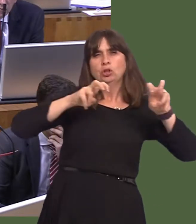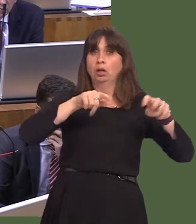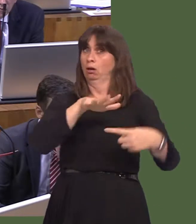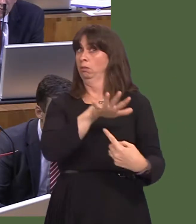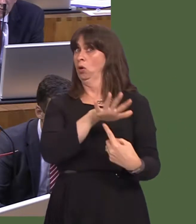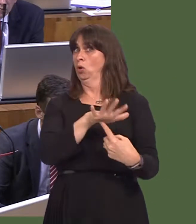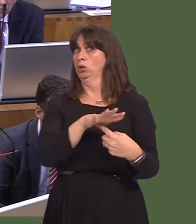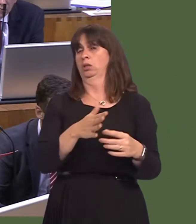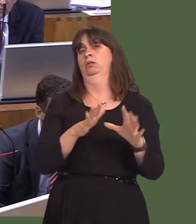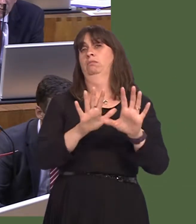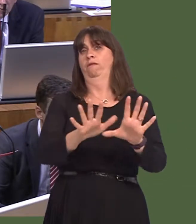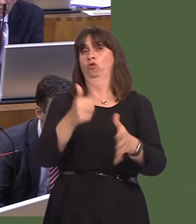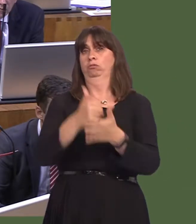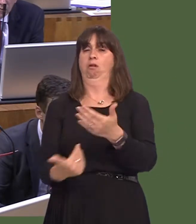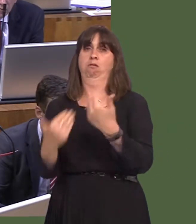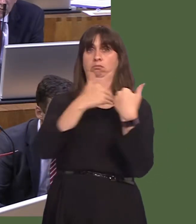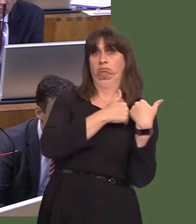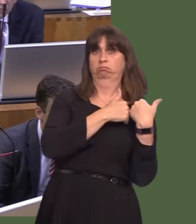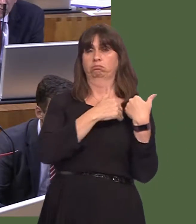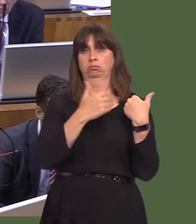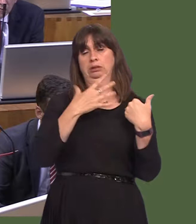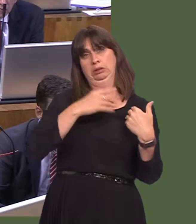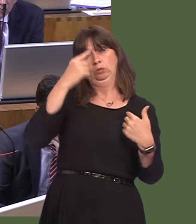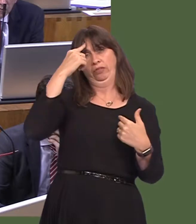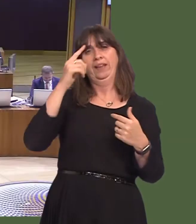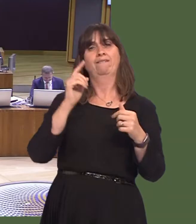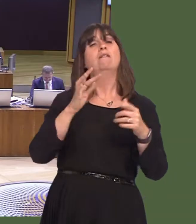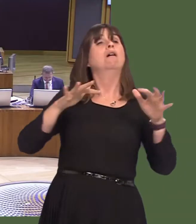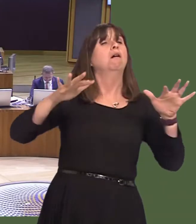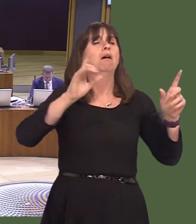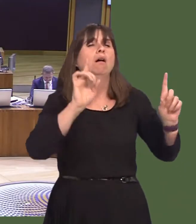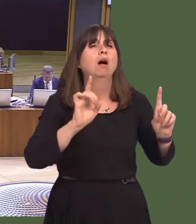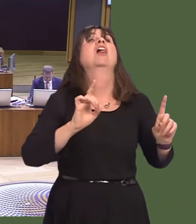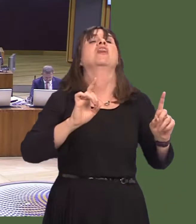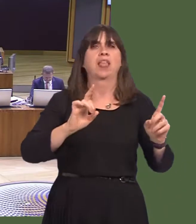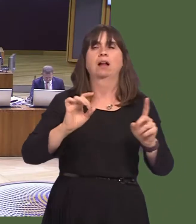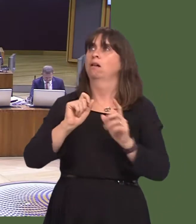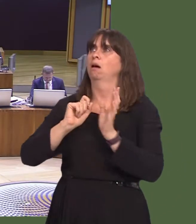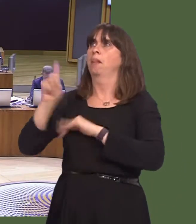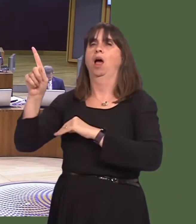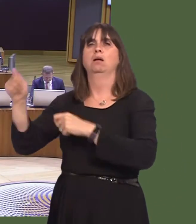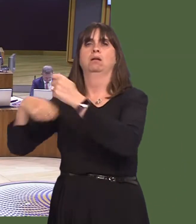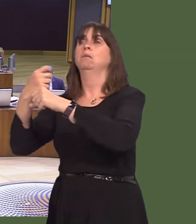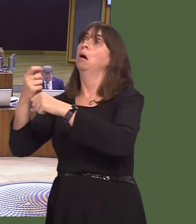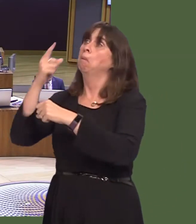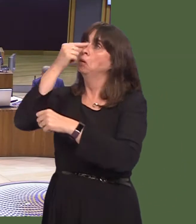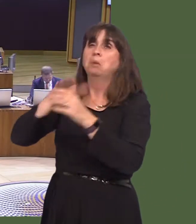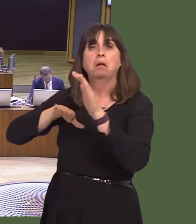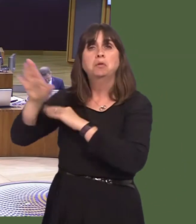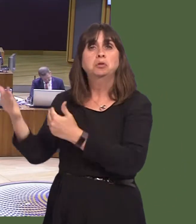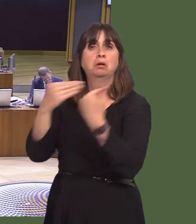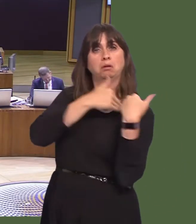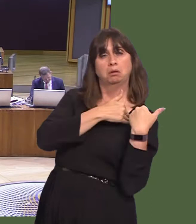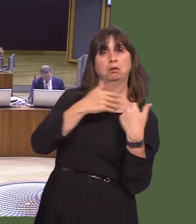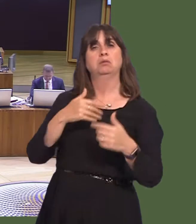part of consideration of a Welsh penal policy should prisons be devolved. Thank you for that, First Minister. I'm sure we can all agree that